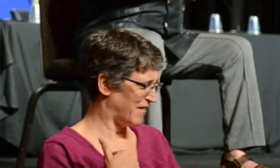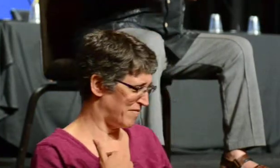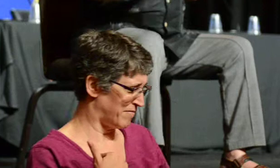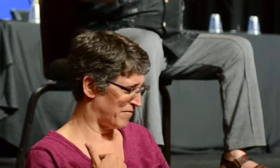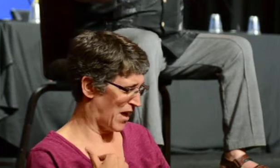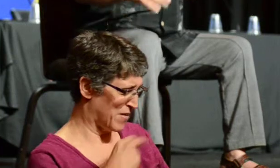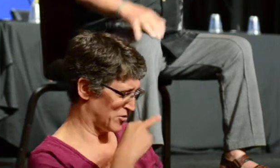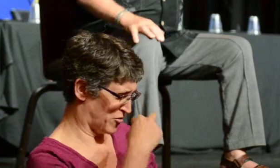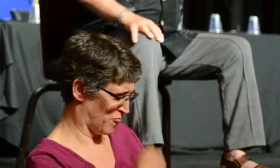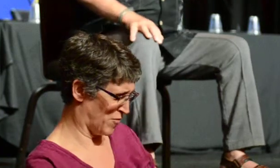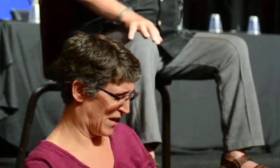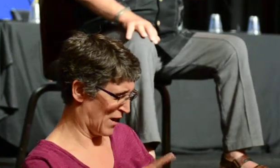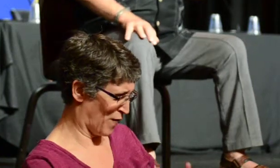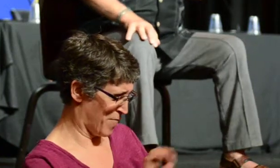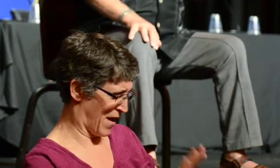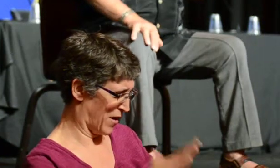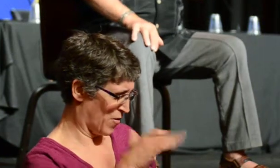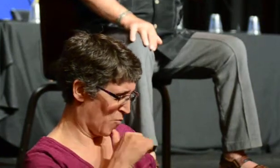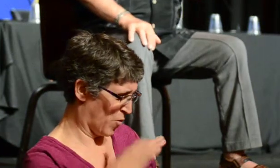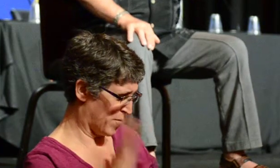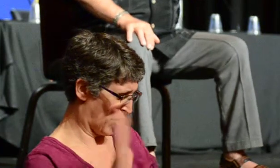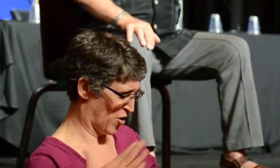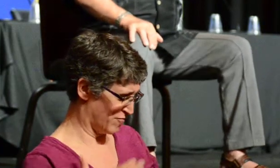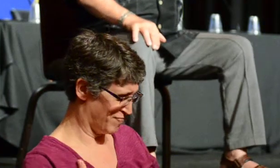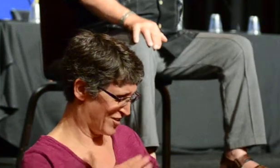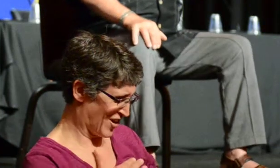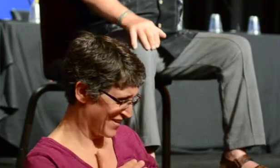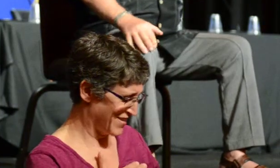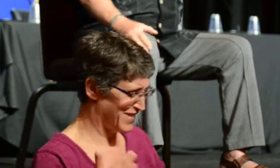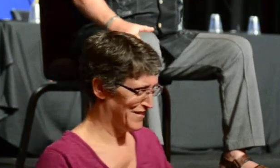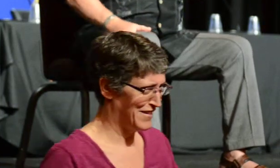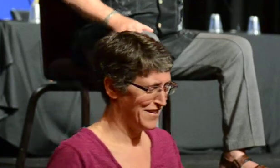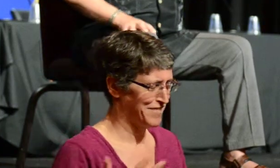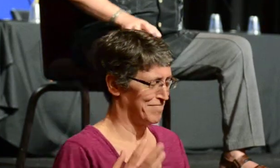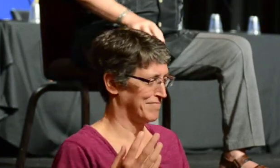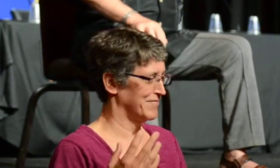chest. So Should have done that originally.